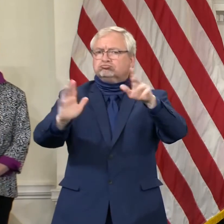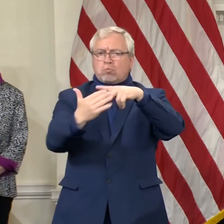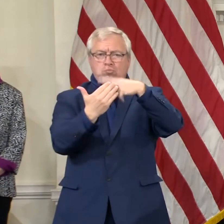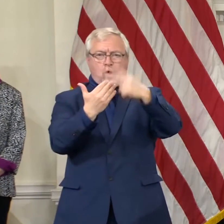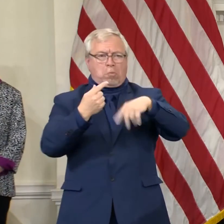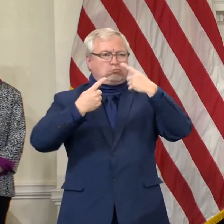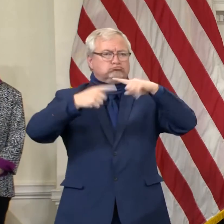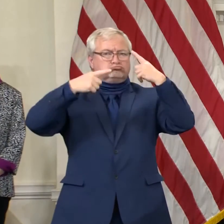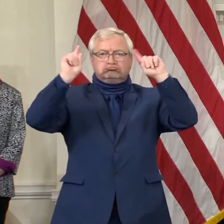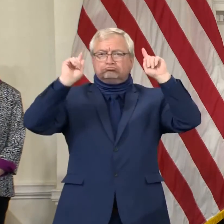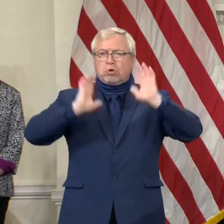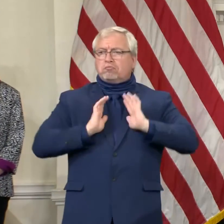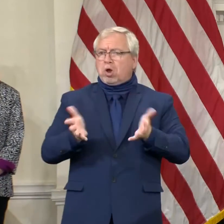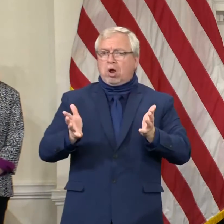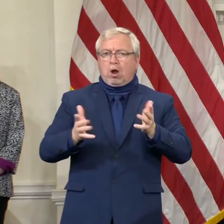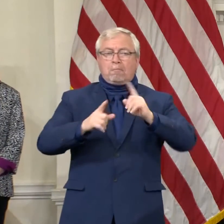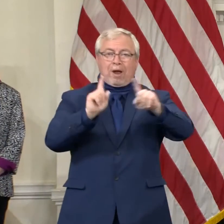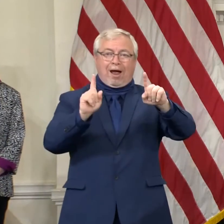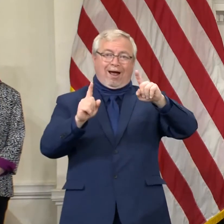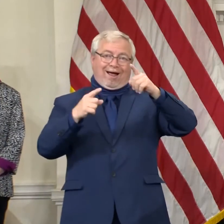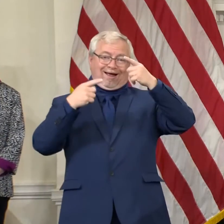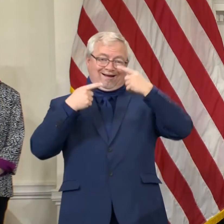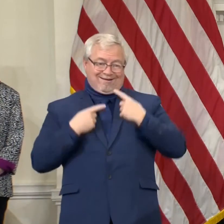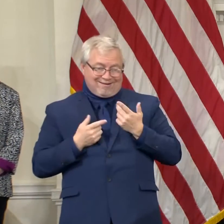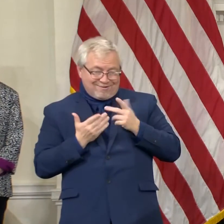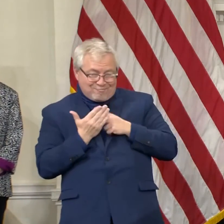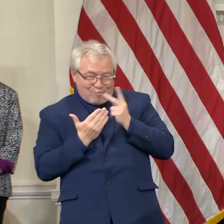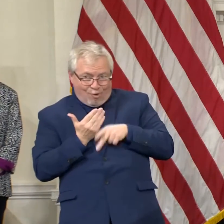to get hundreds of thousands of people money in a brand new